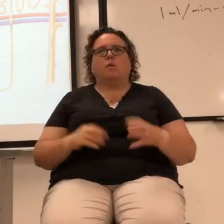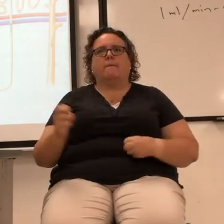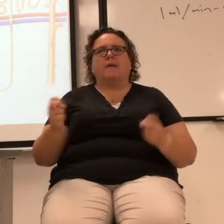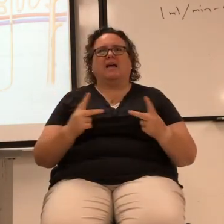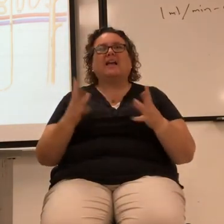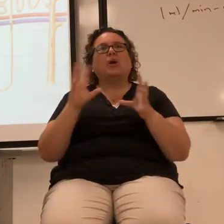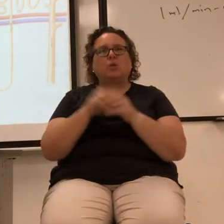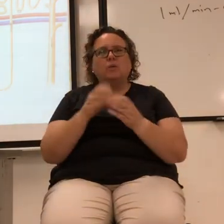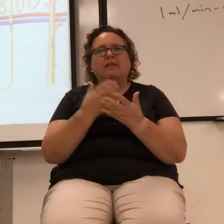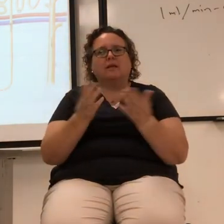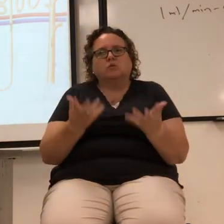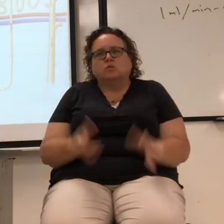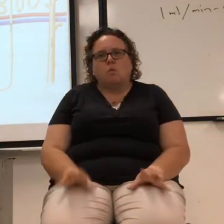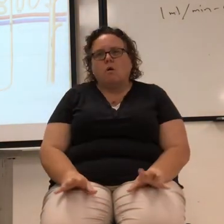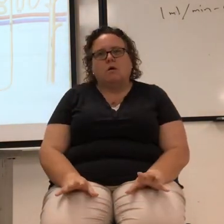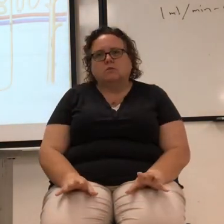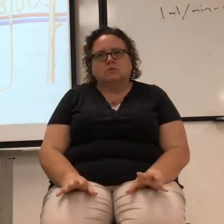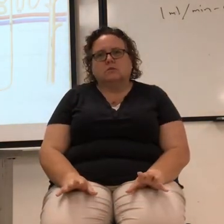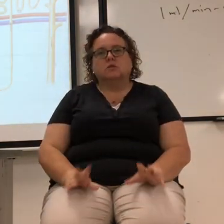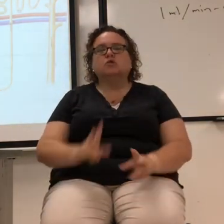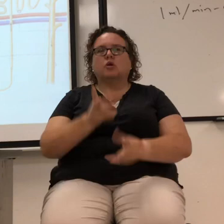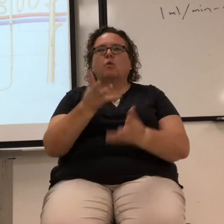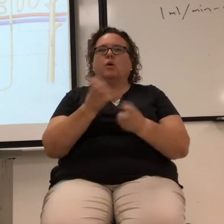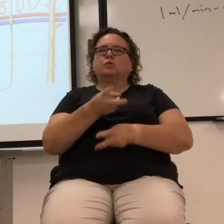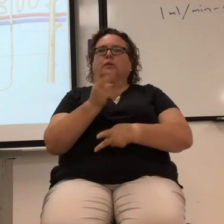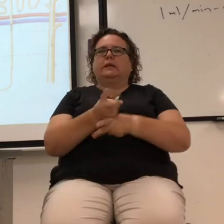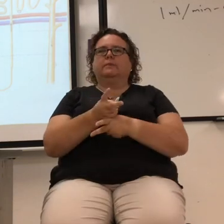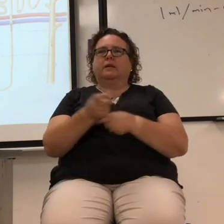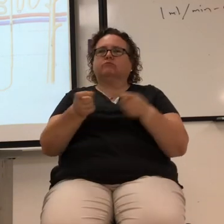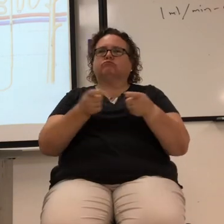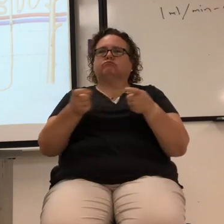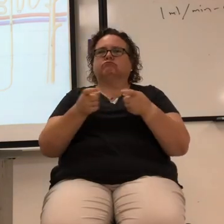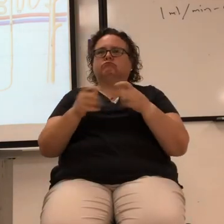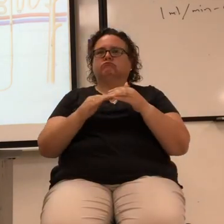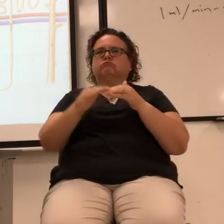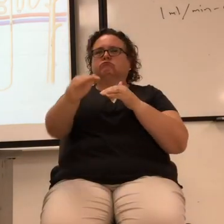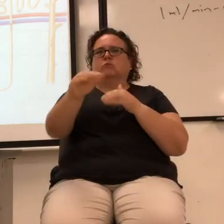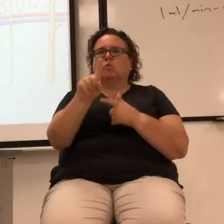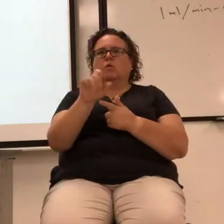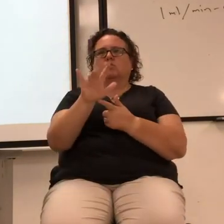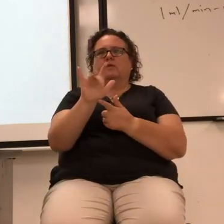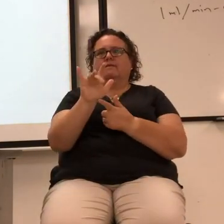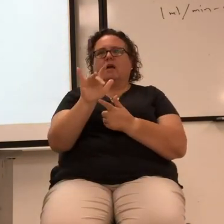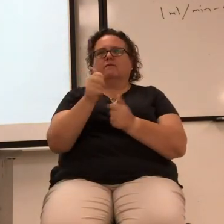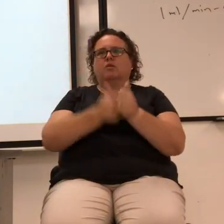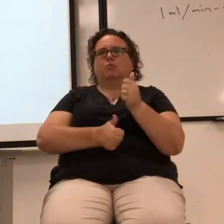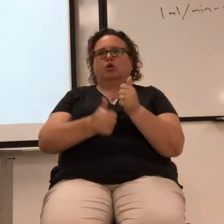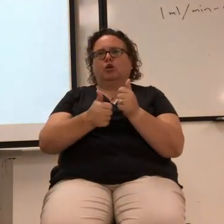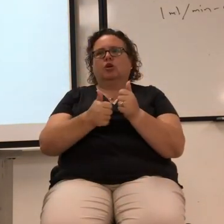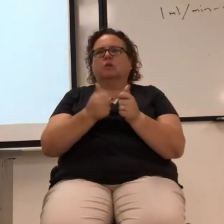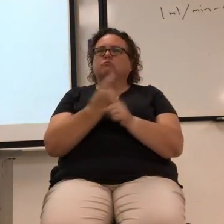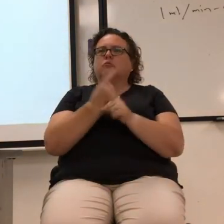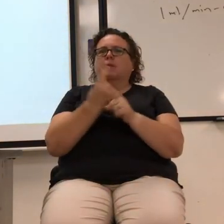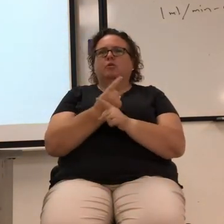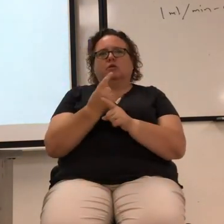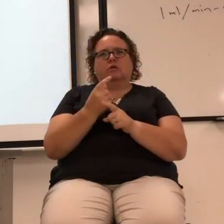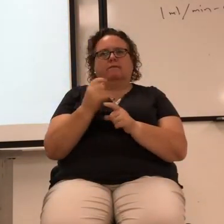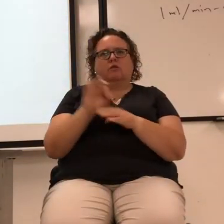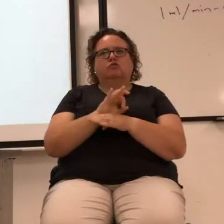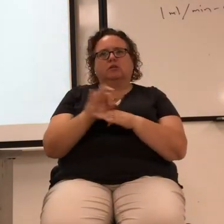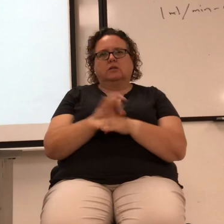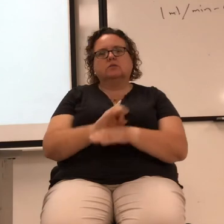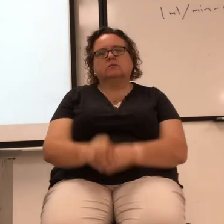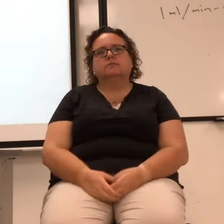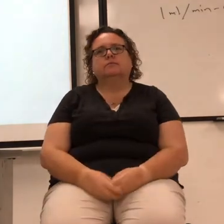including things that you don't want. So you want to keep it regulated at 125 for proper function.